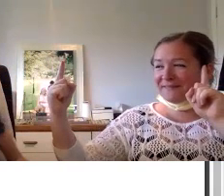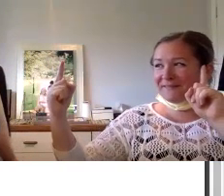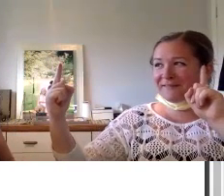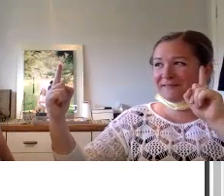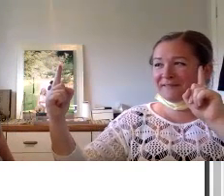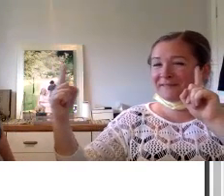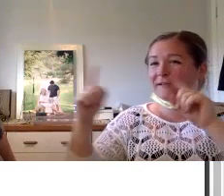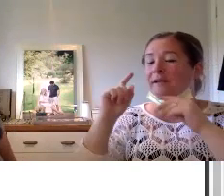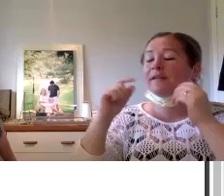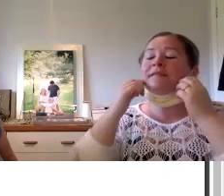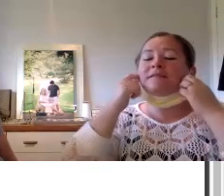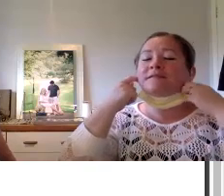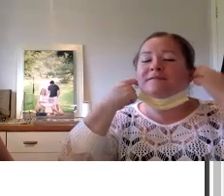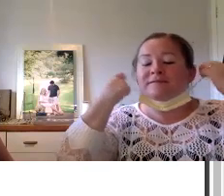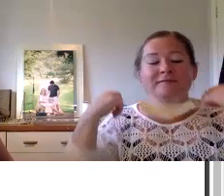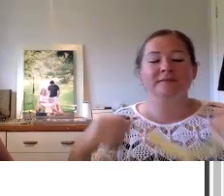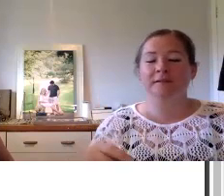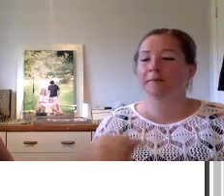Space apart.